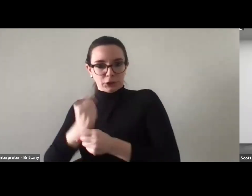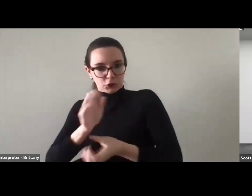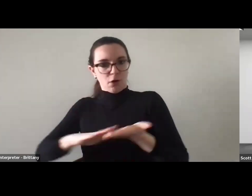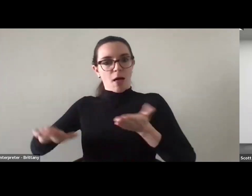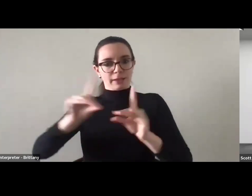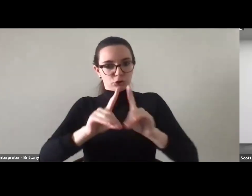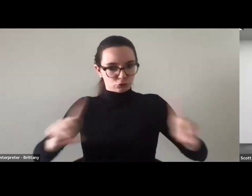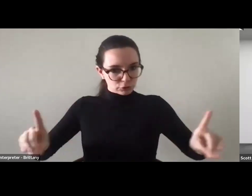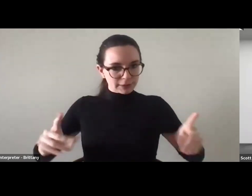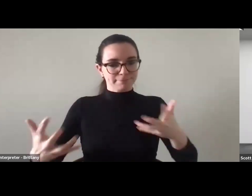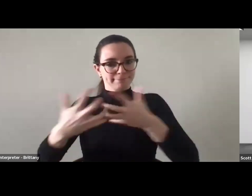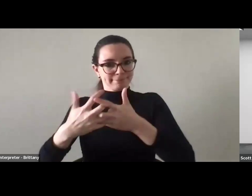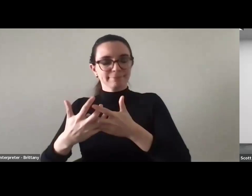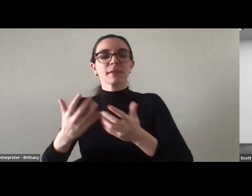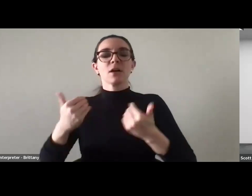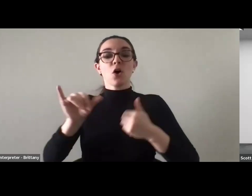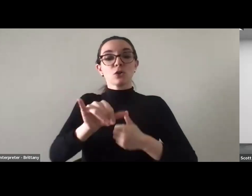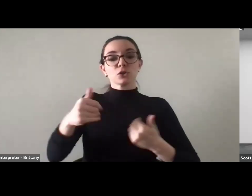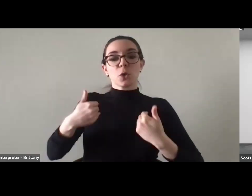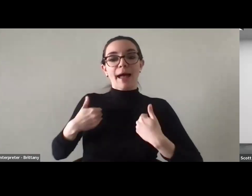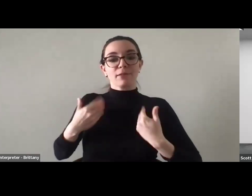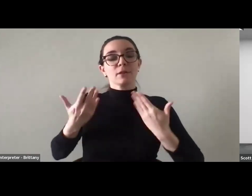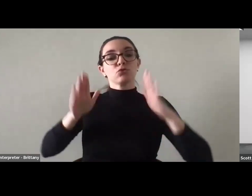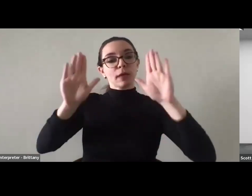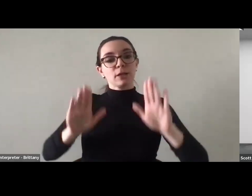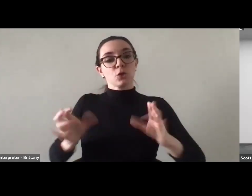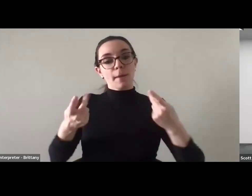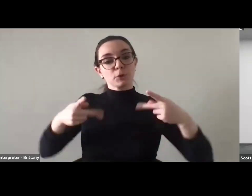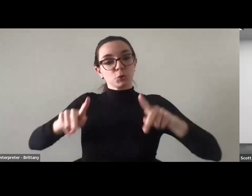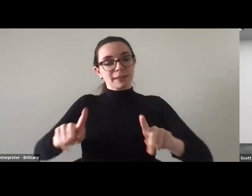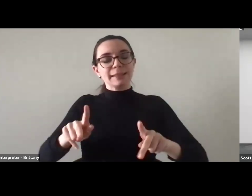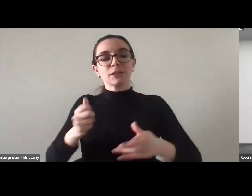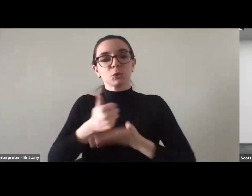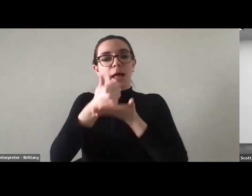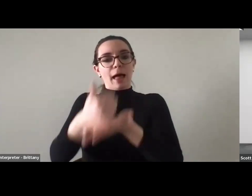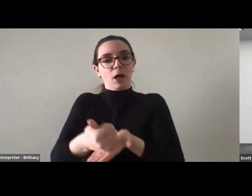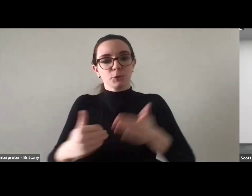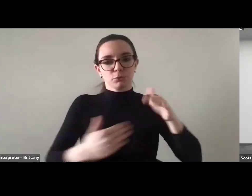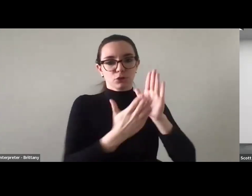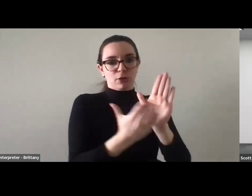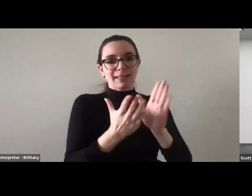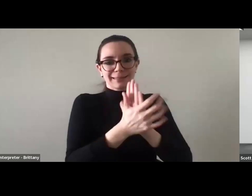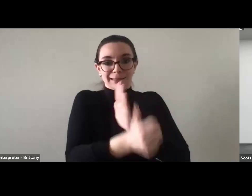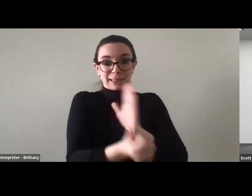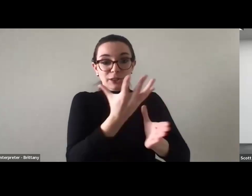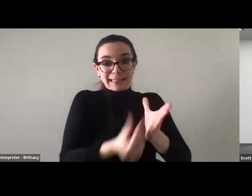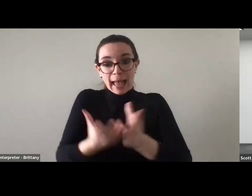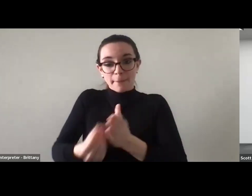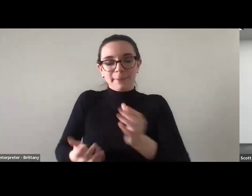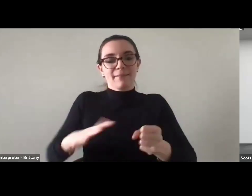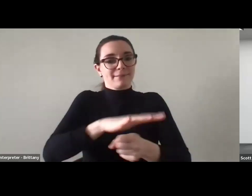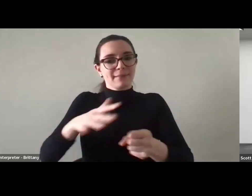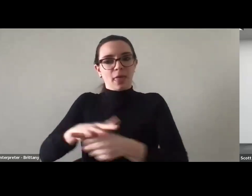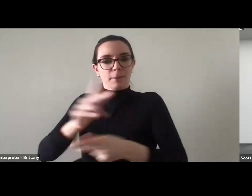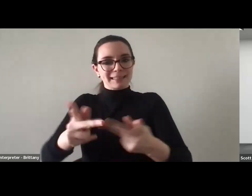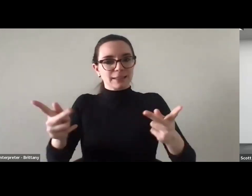fields also offer greater opportunities to help address the skills gap and help fill positions in industry and in the